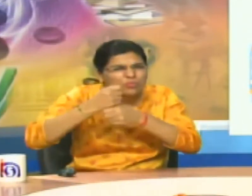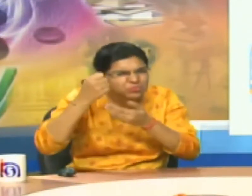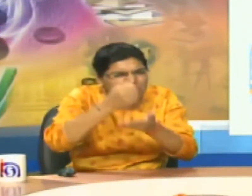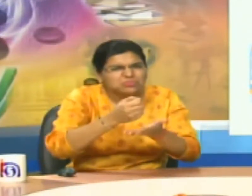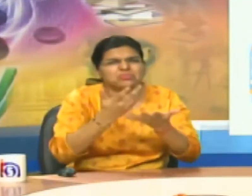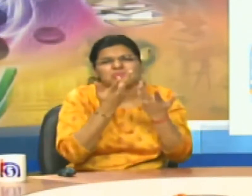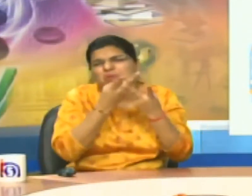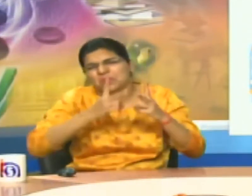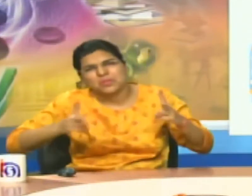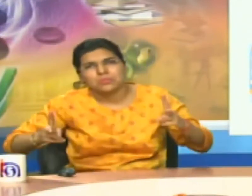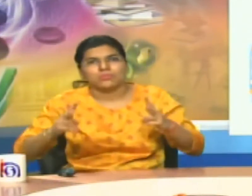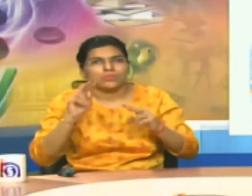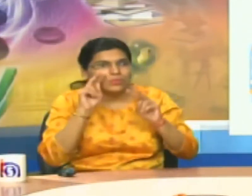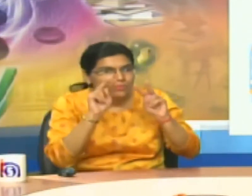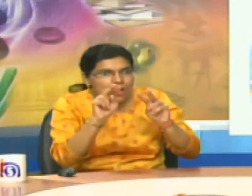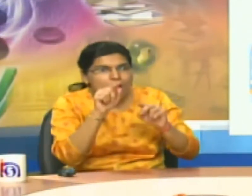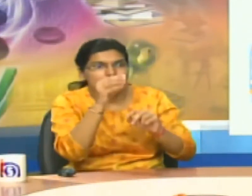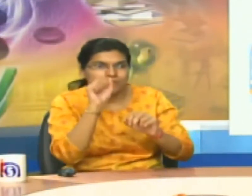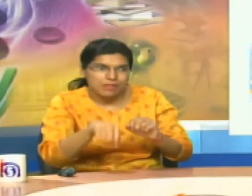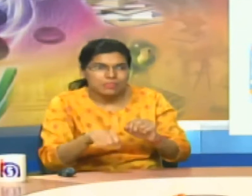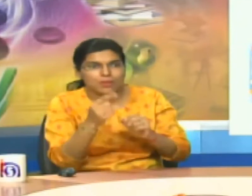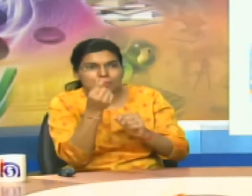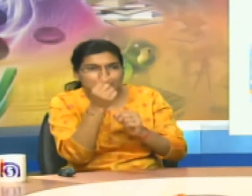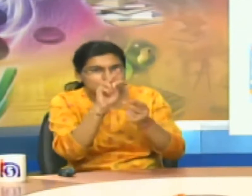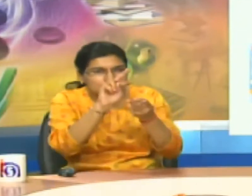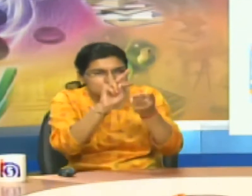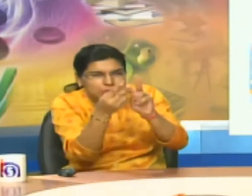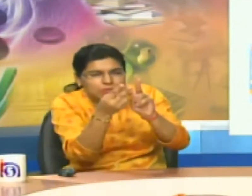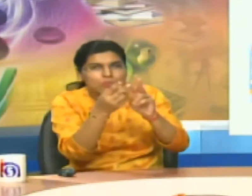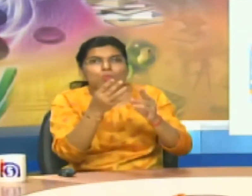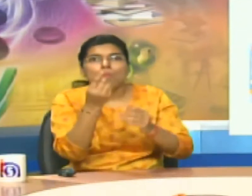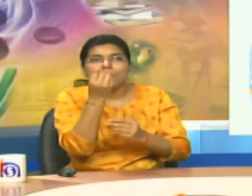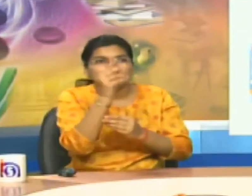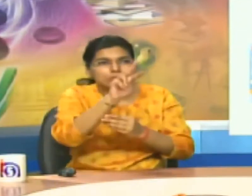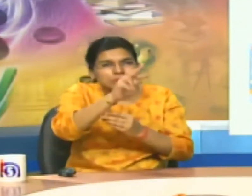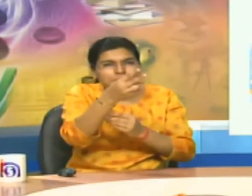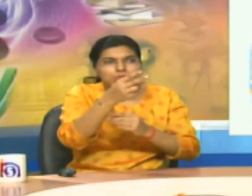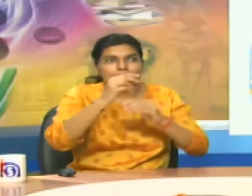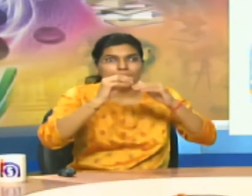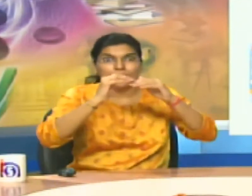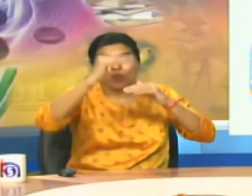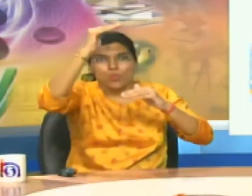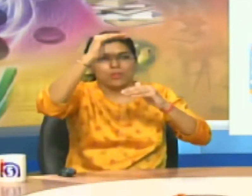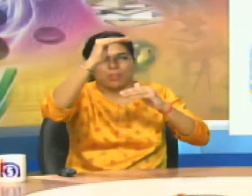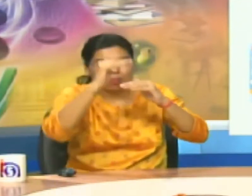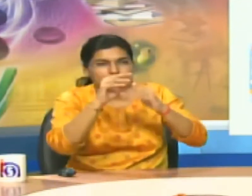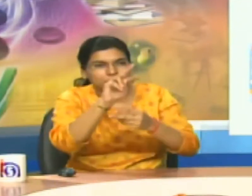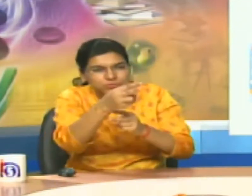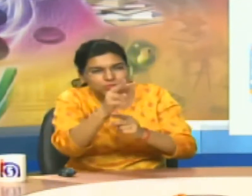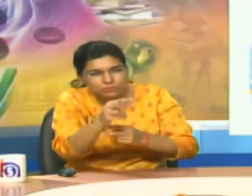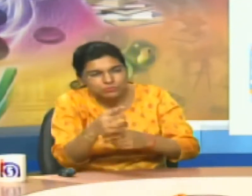to steal or anything, see my personal details like fund or bank details or